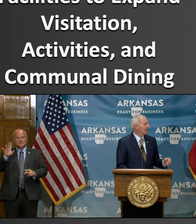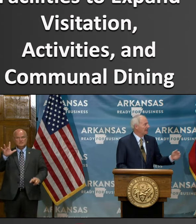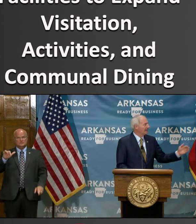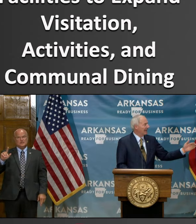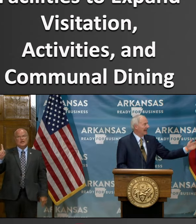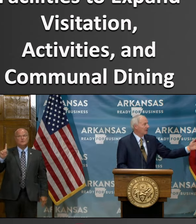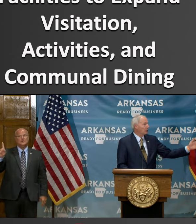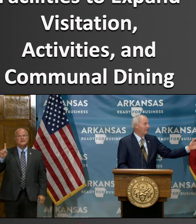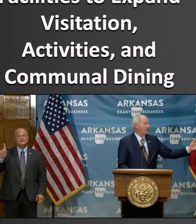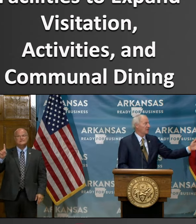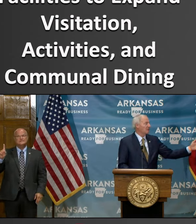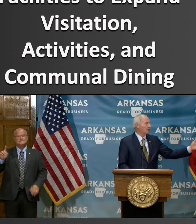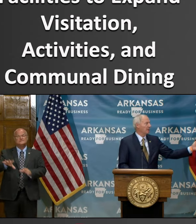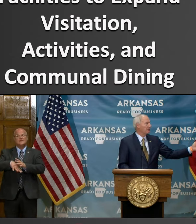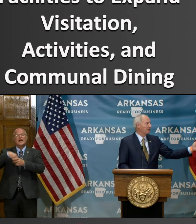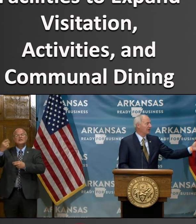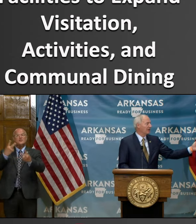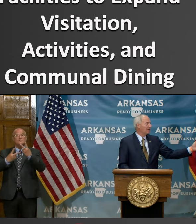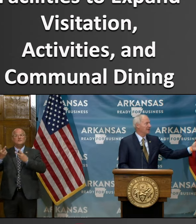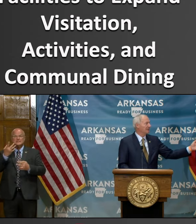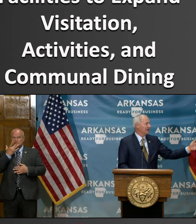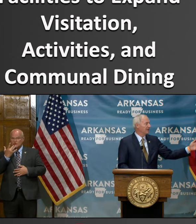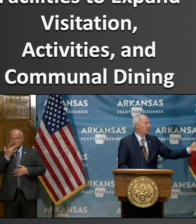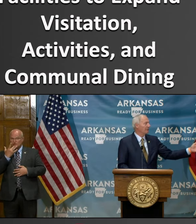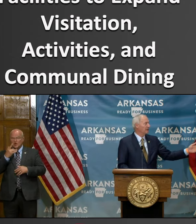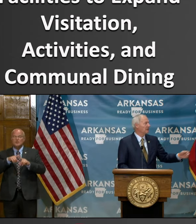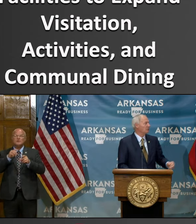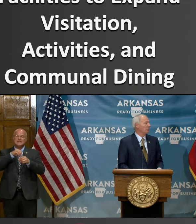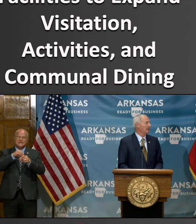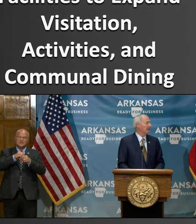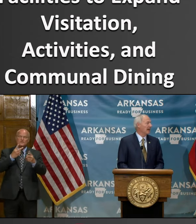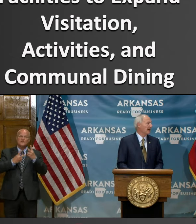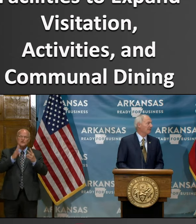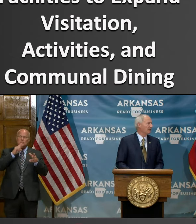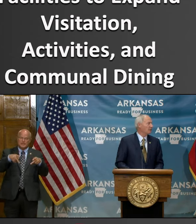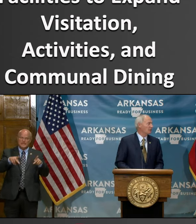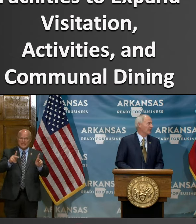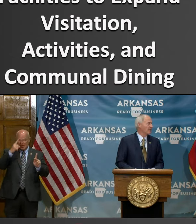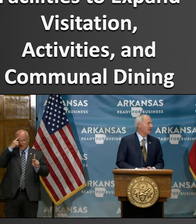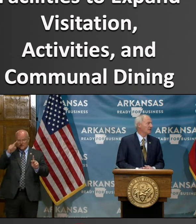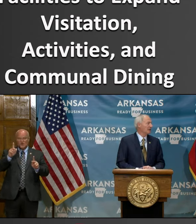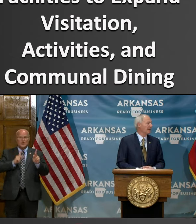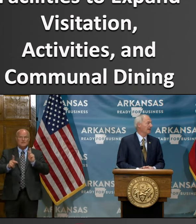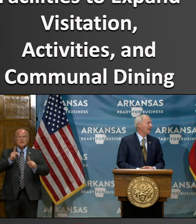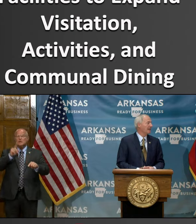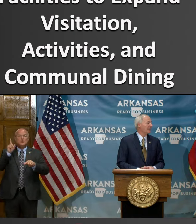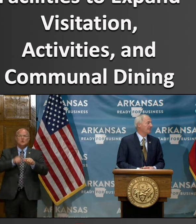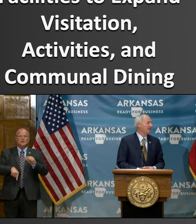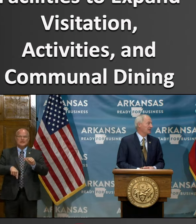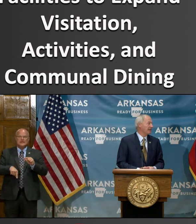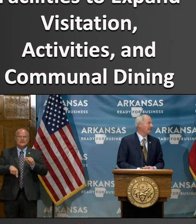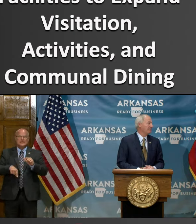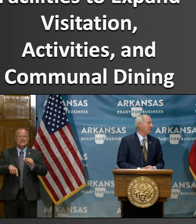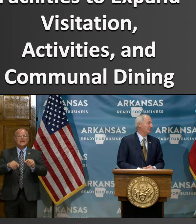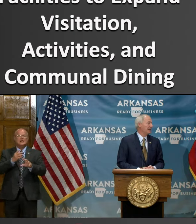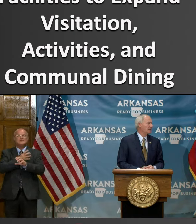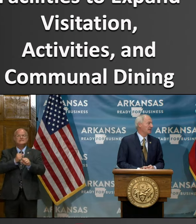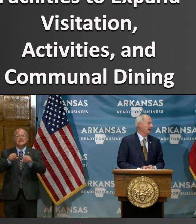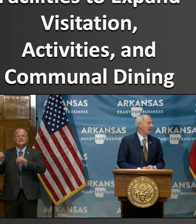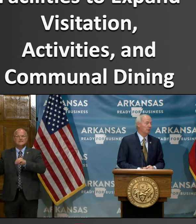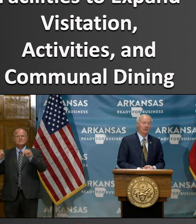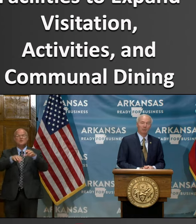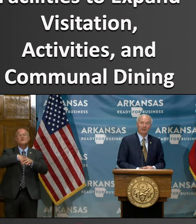1. Outdoor visits will be preferred, but indoor visits will be allowed for those residents who cannot be safely